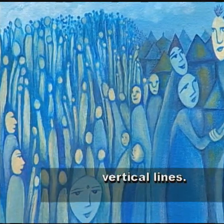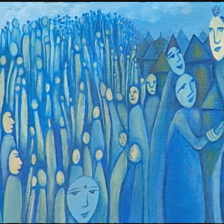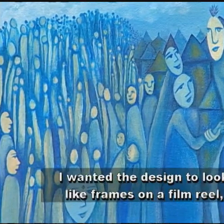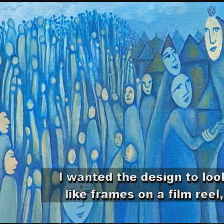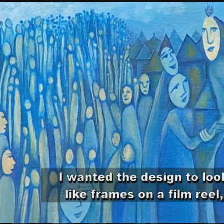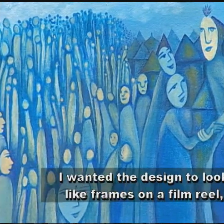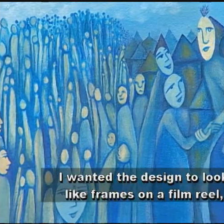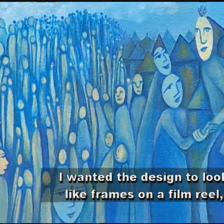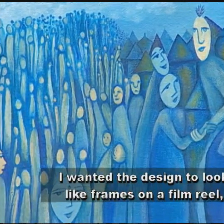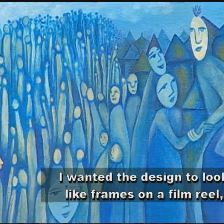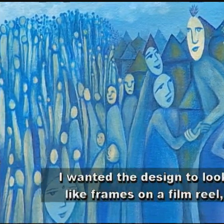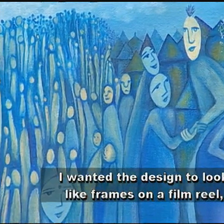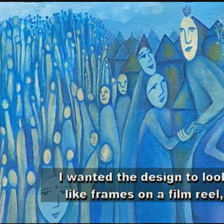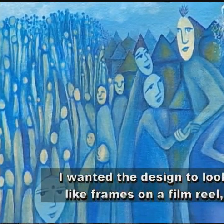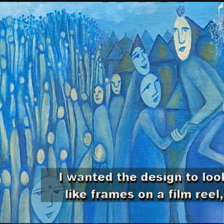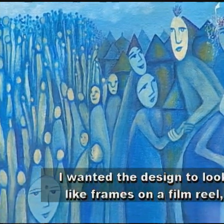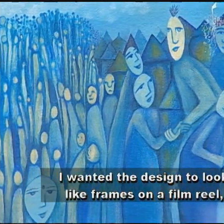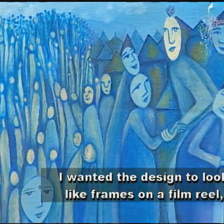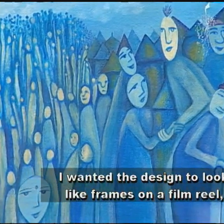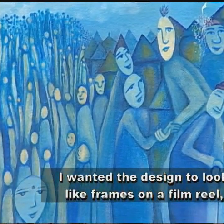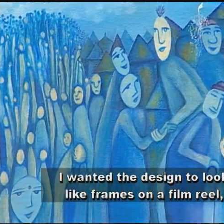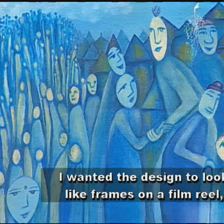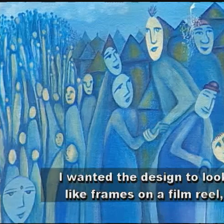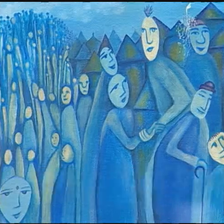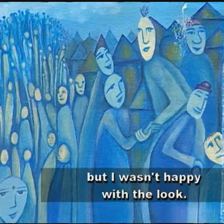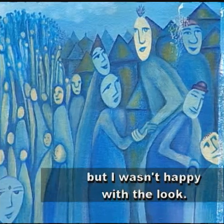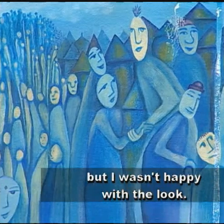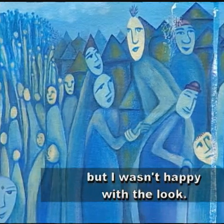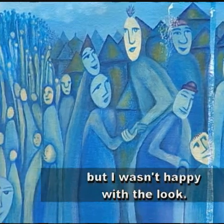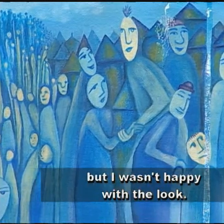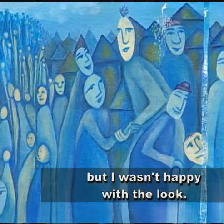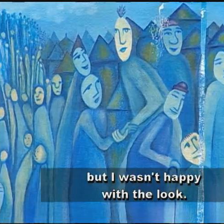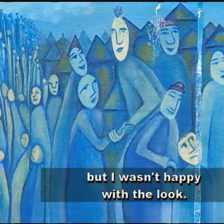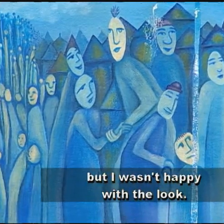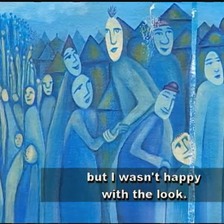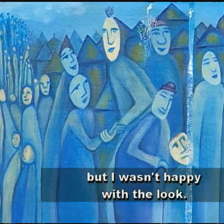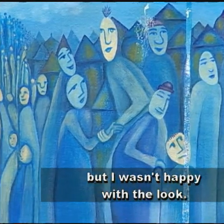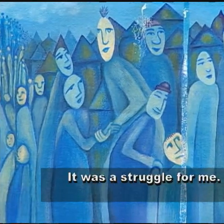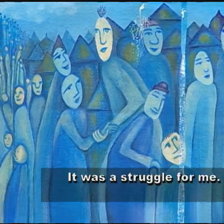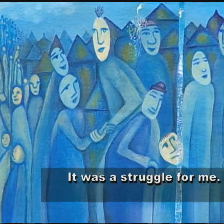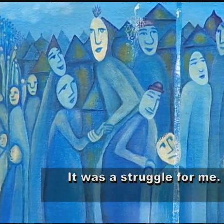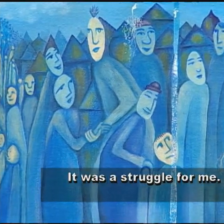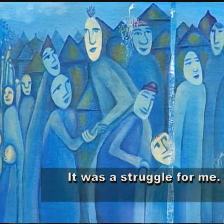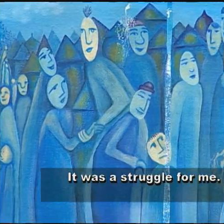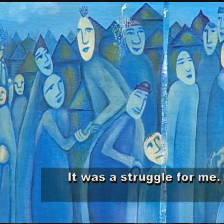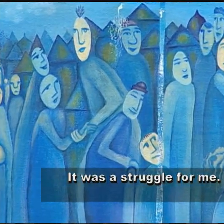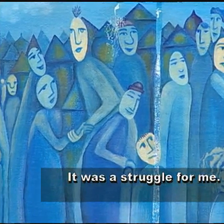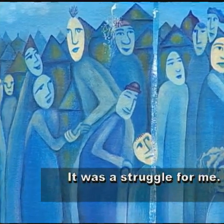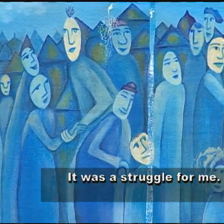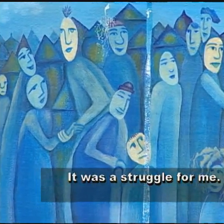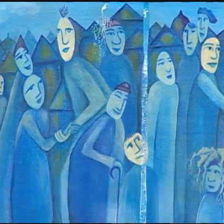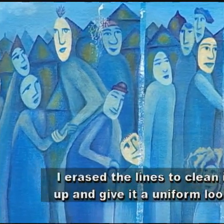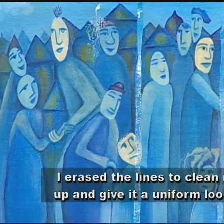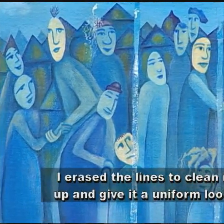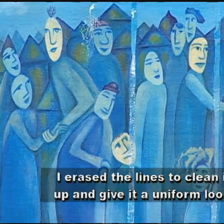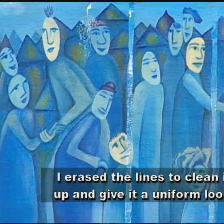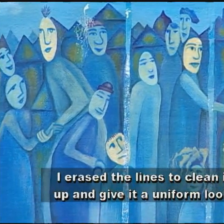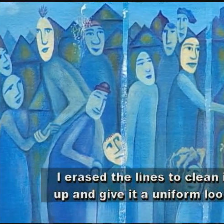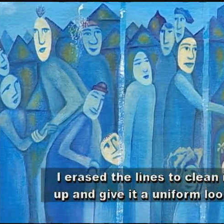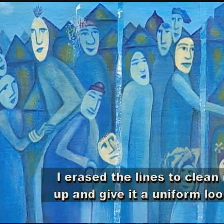vertical lines. I wanted the design to look like frames on a film reel, but I wasn't happy with the look. It was a struggle for me. I erased